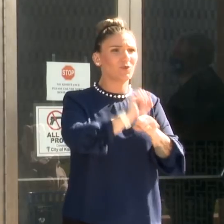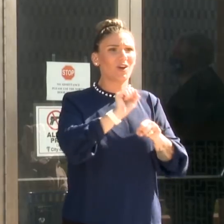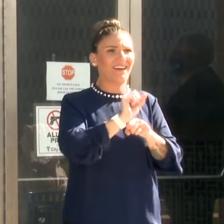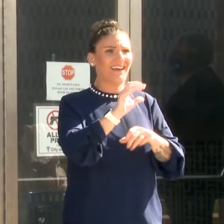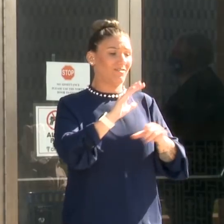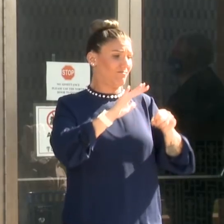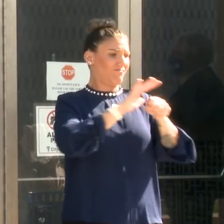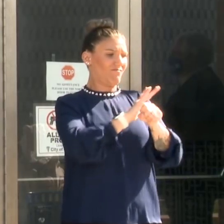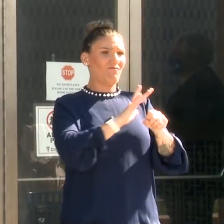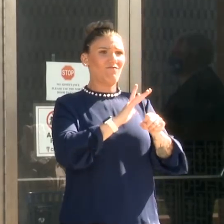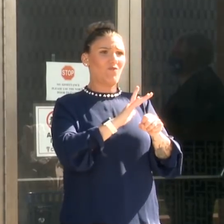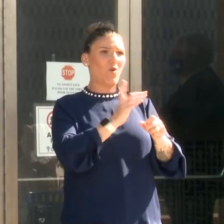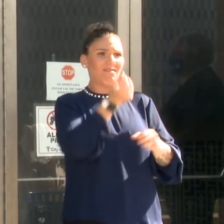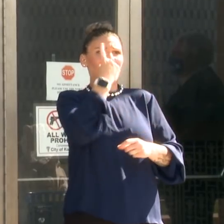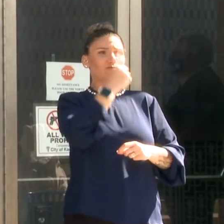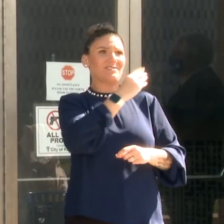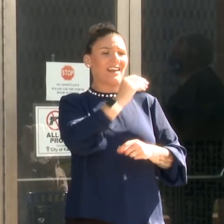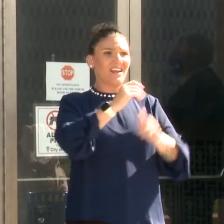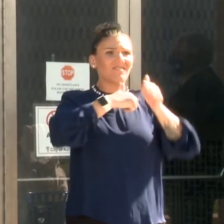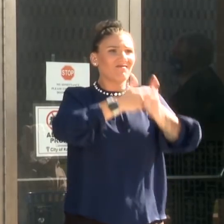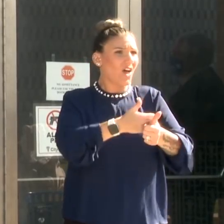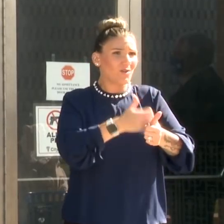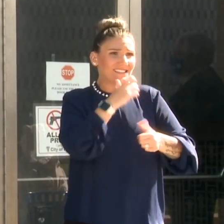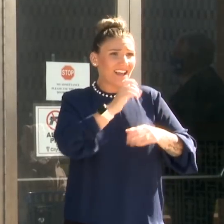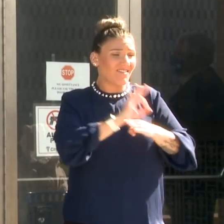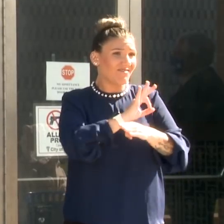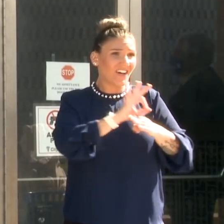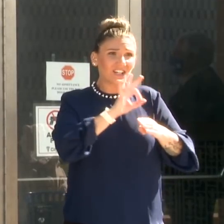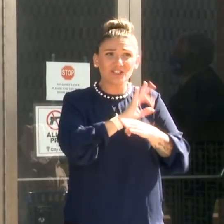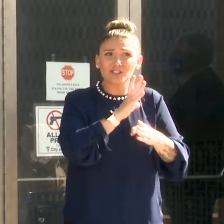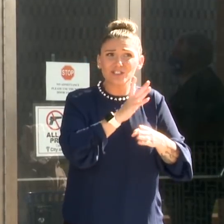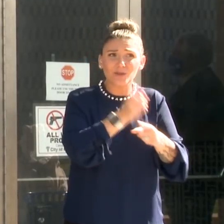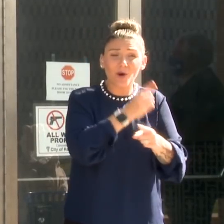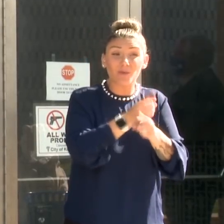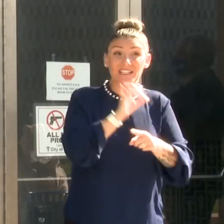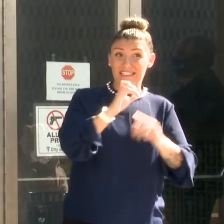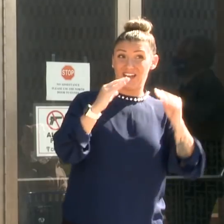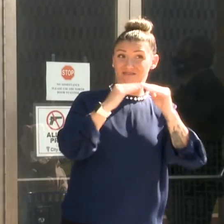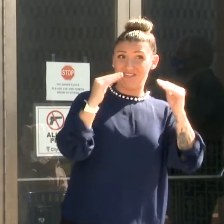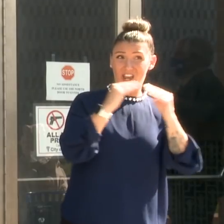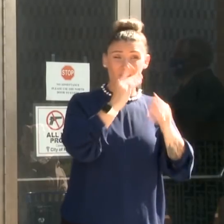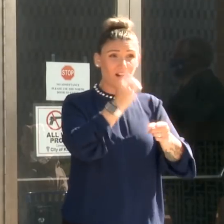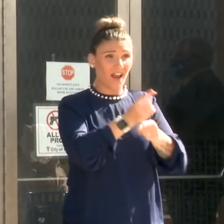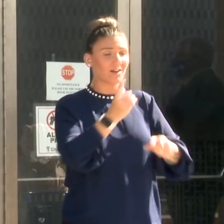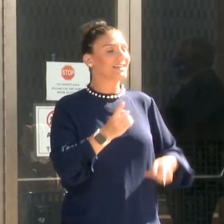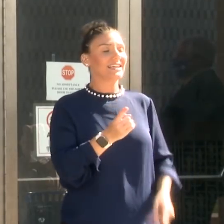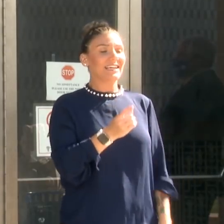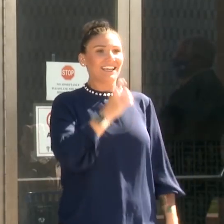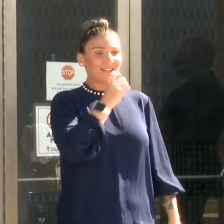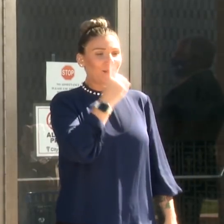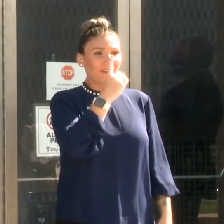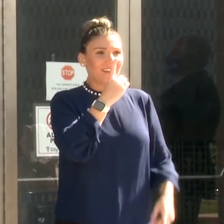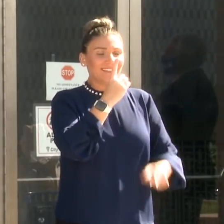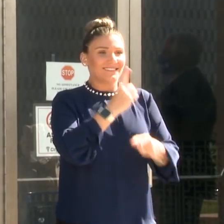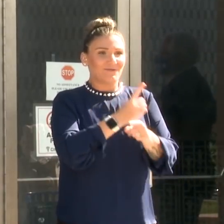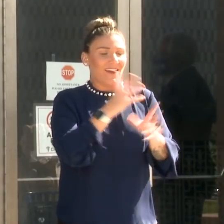efforts are not functioning as you hope as well. Is that fair? Is that accurate? I don't think that's accurate. I'm actually,